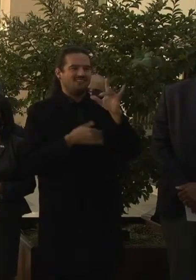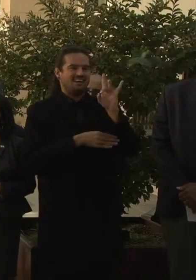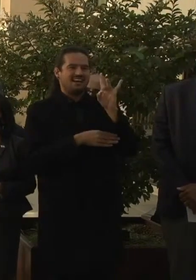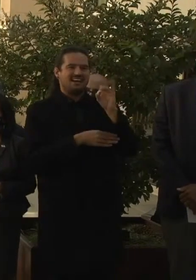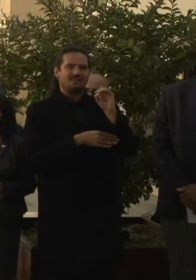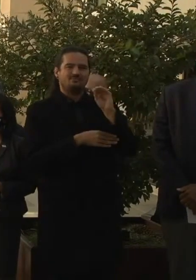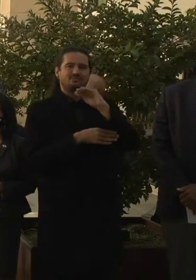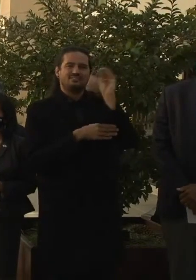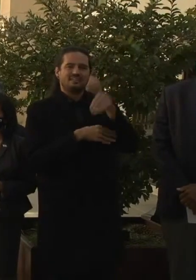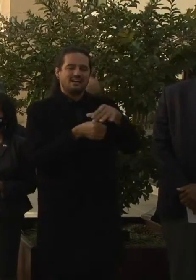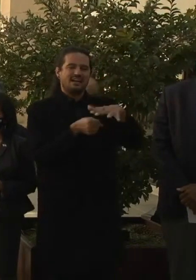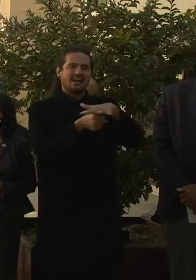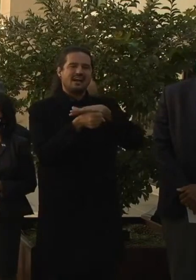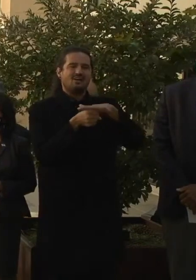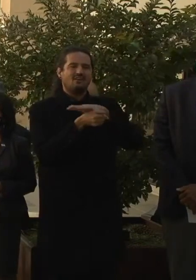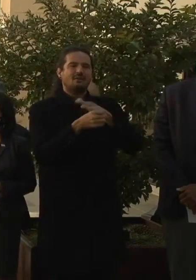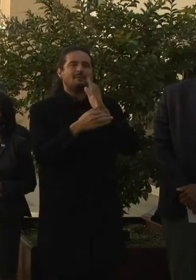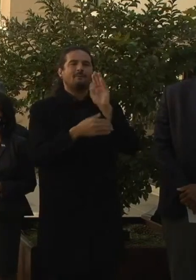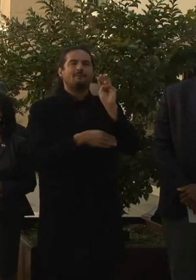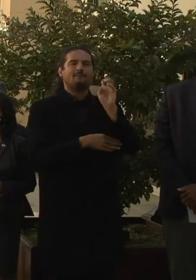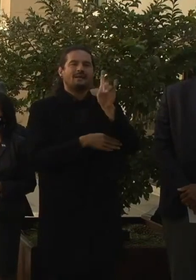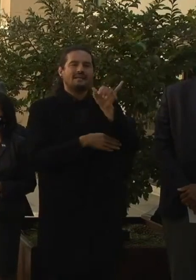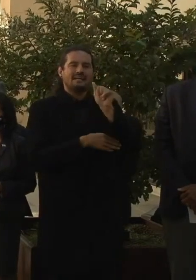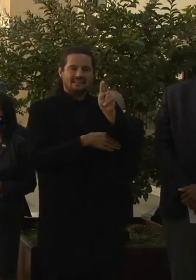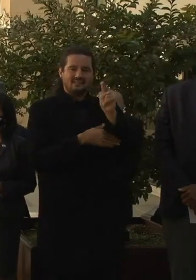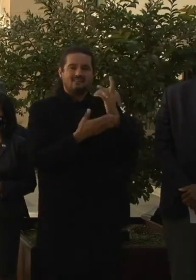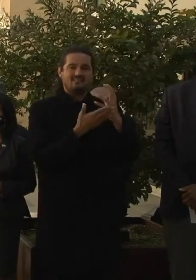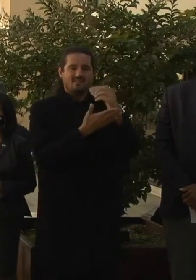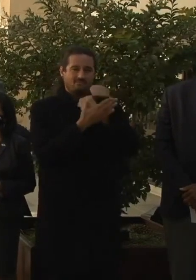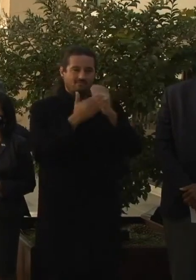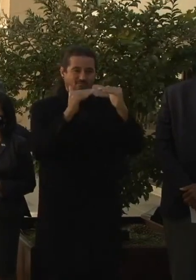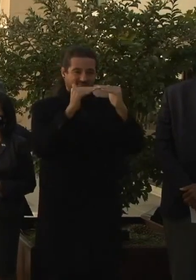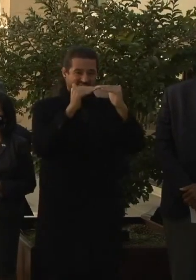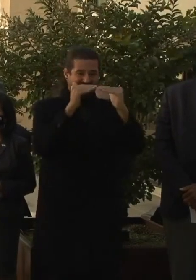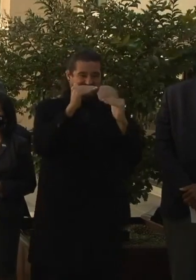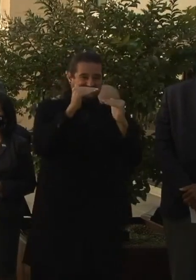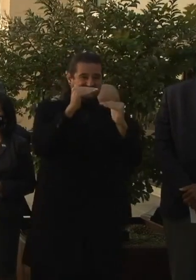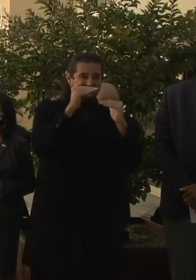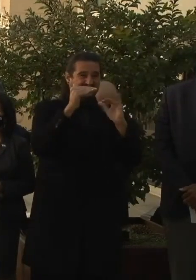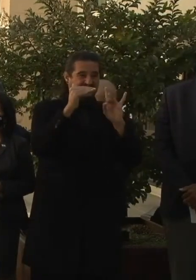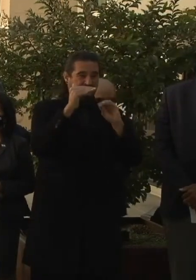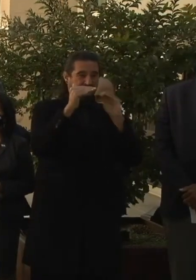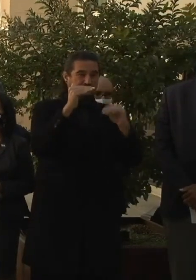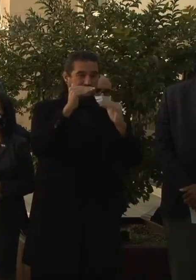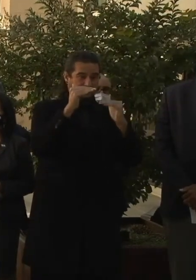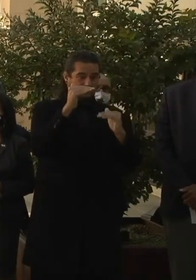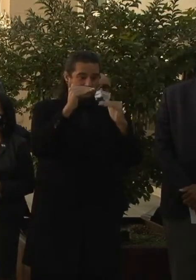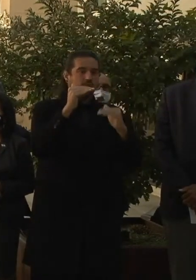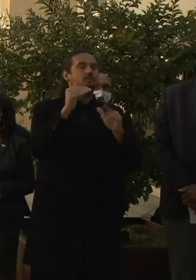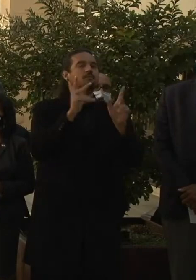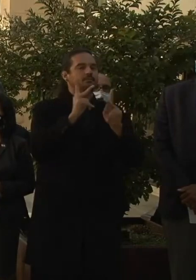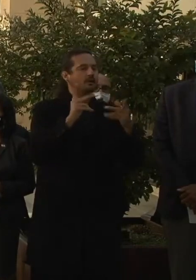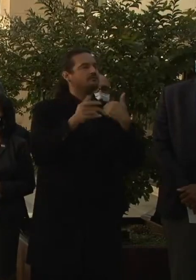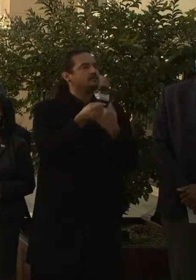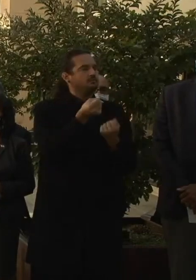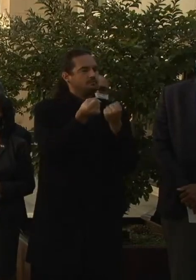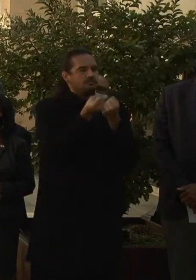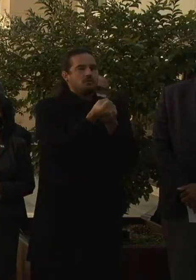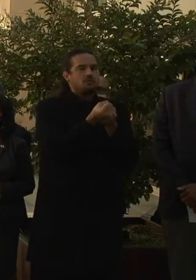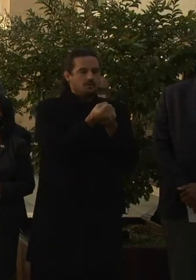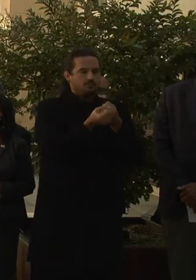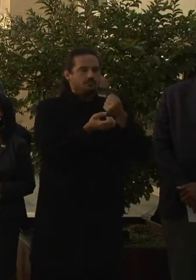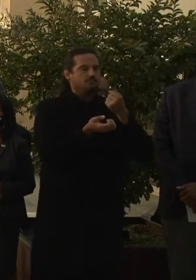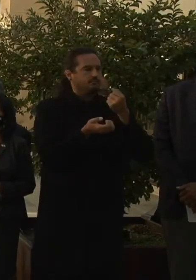income. So lower income residents that still are afforded those protections if they seek support or